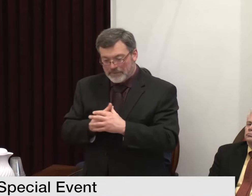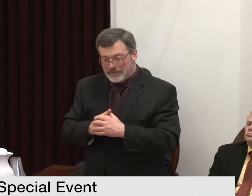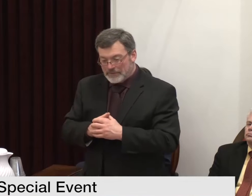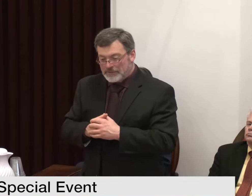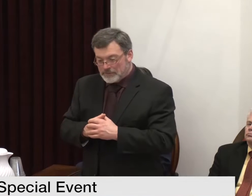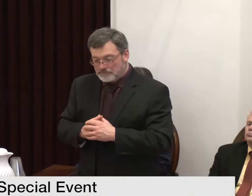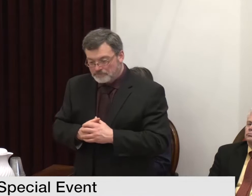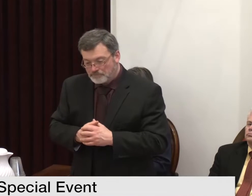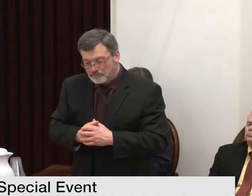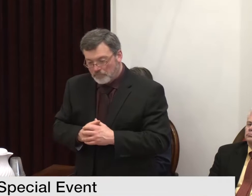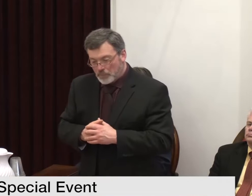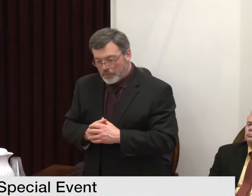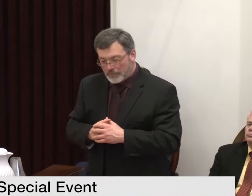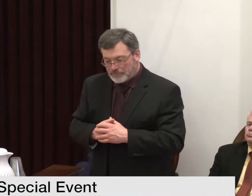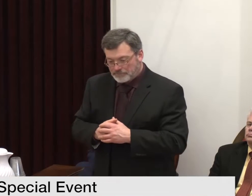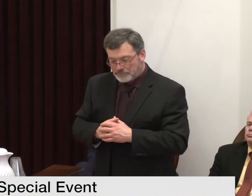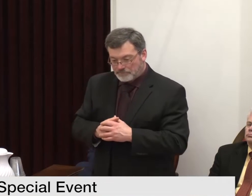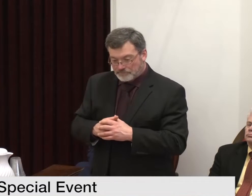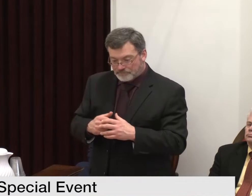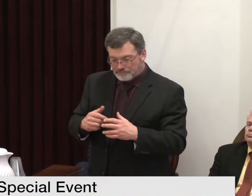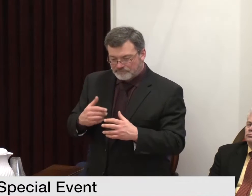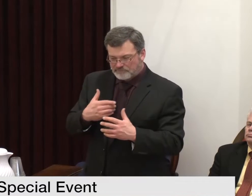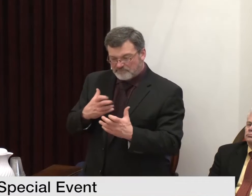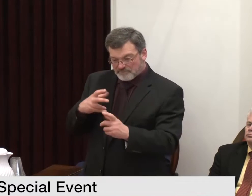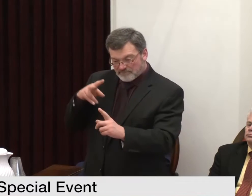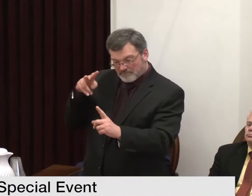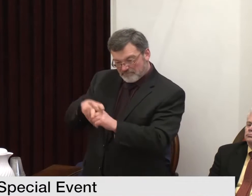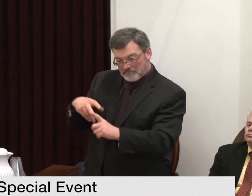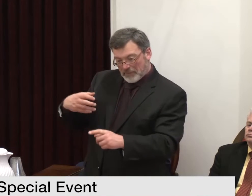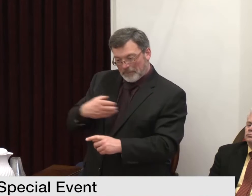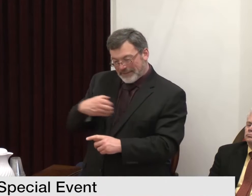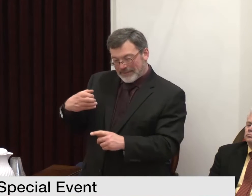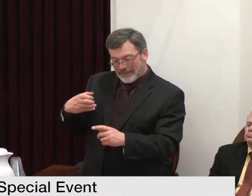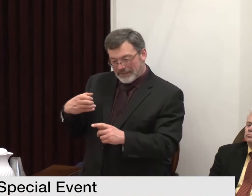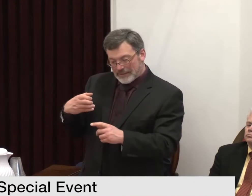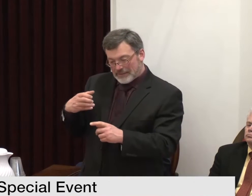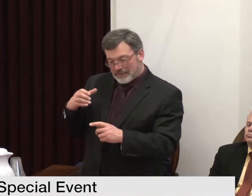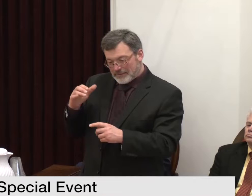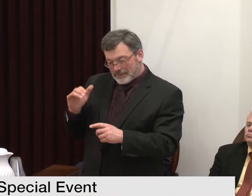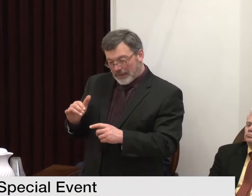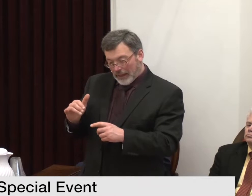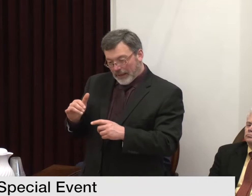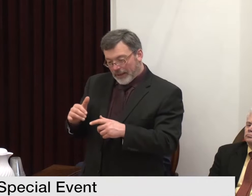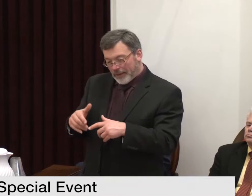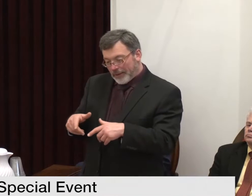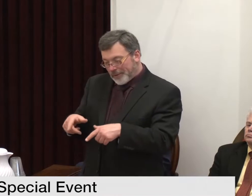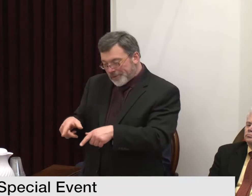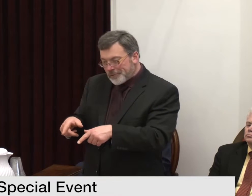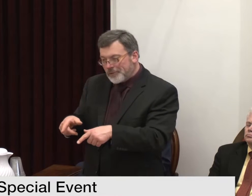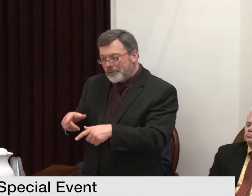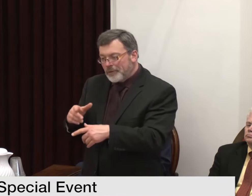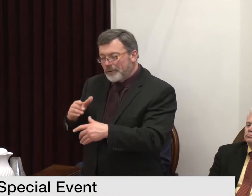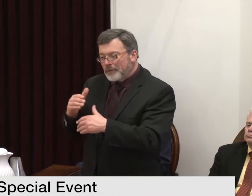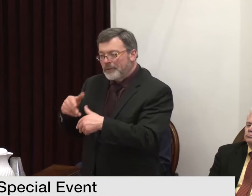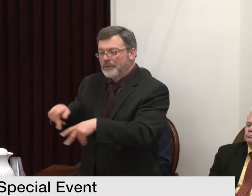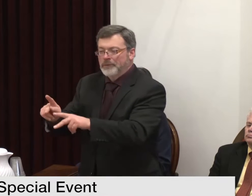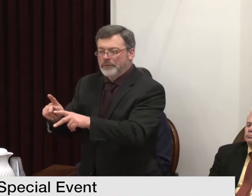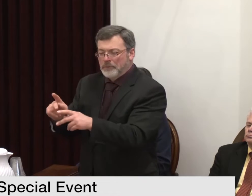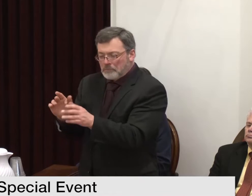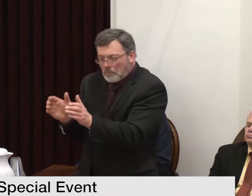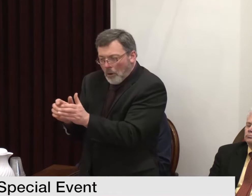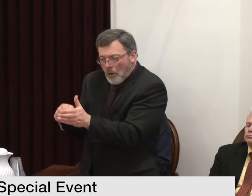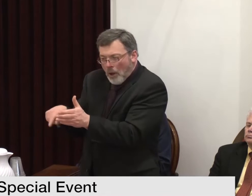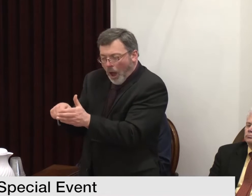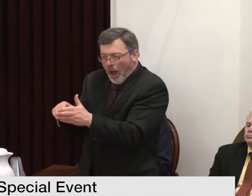that allows a small number of people to stop a project the vast majority want, and can also be used